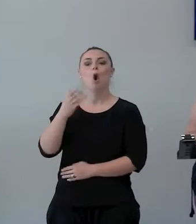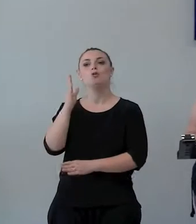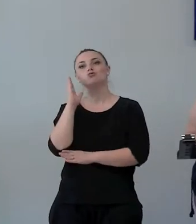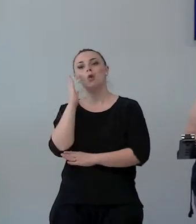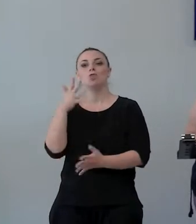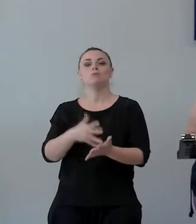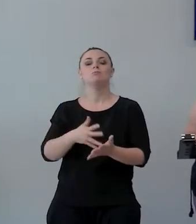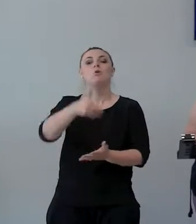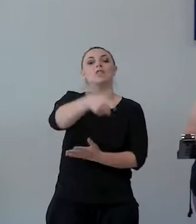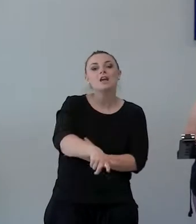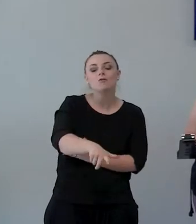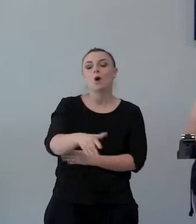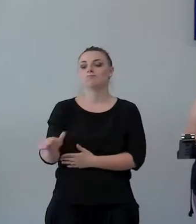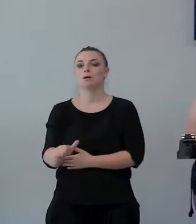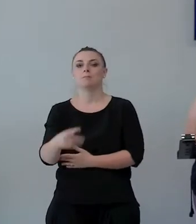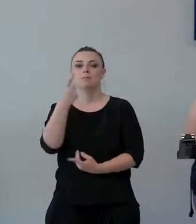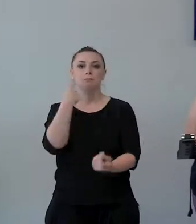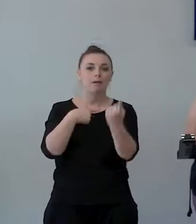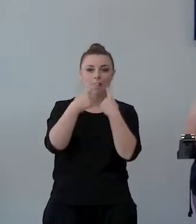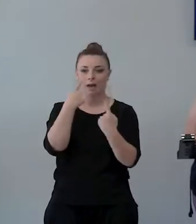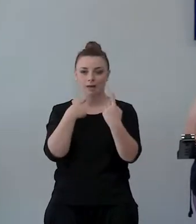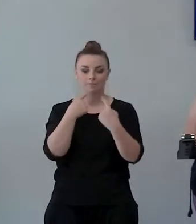figli piangono. Some of you I know